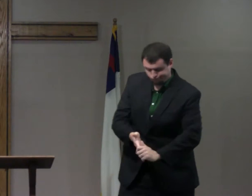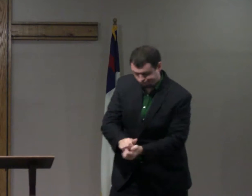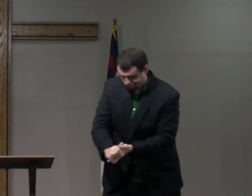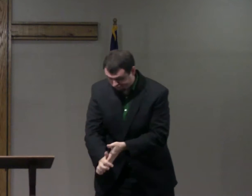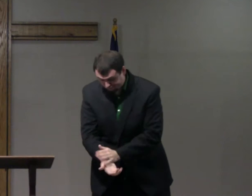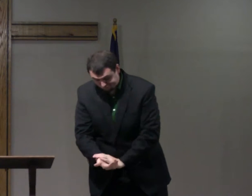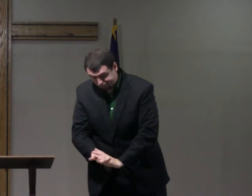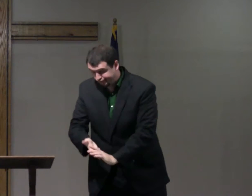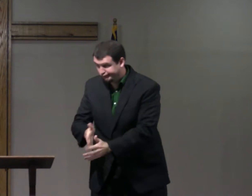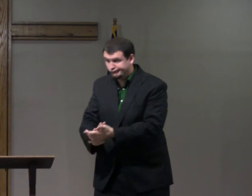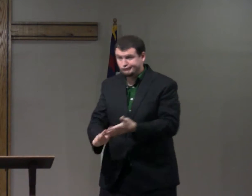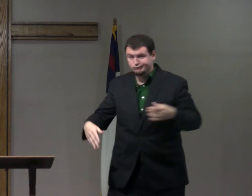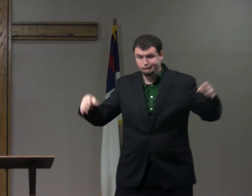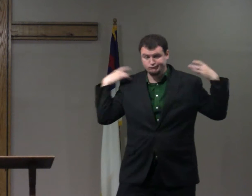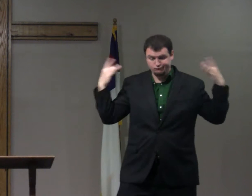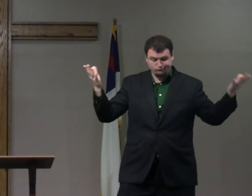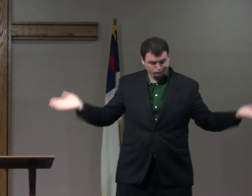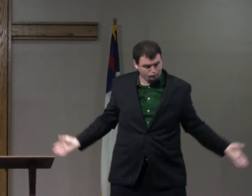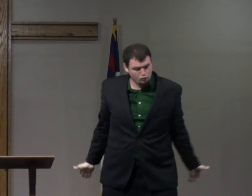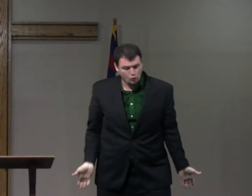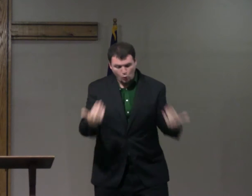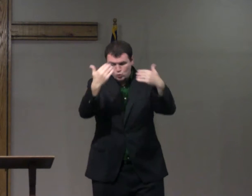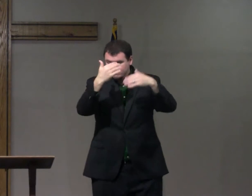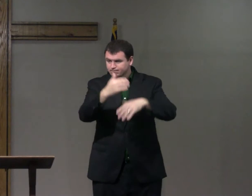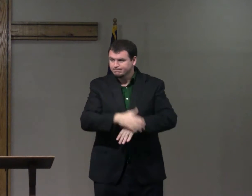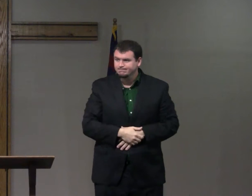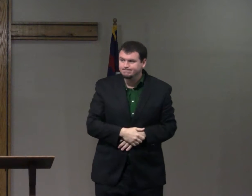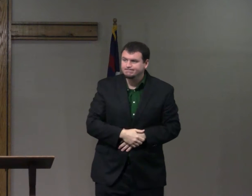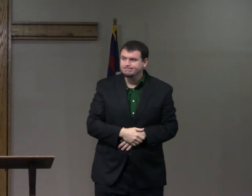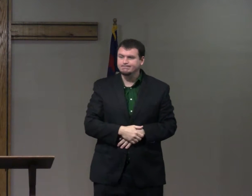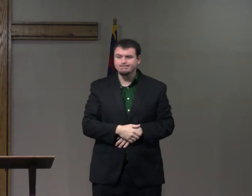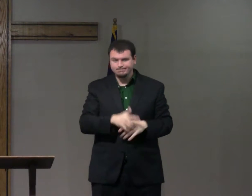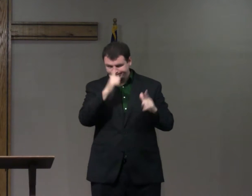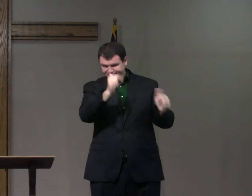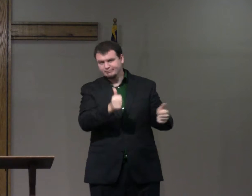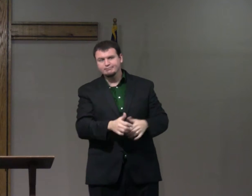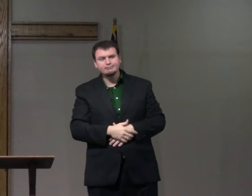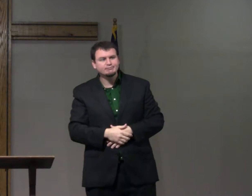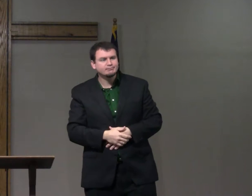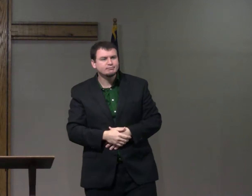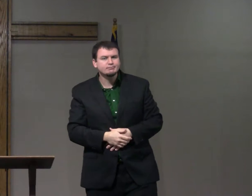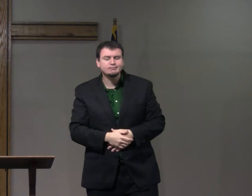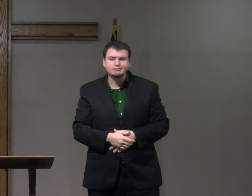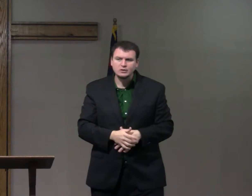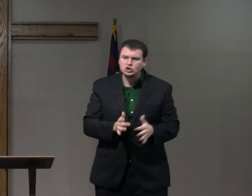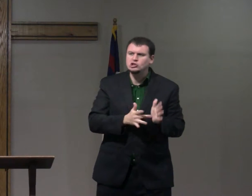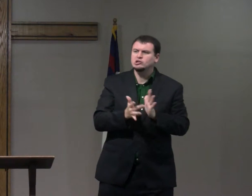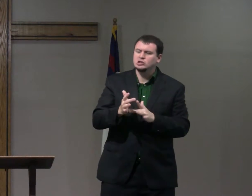Pilate says, okay, I wash my hands. It's not on me. Go ahead. Do what you want.